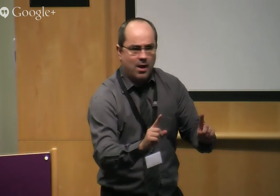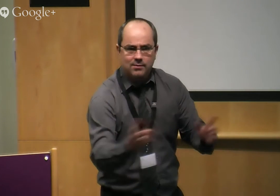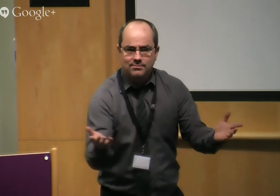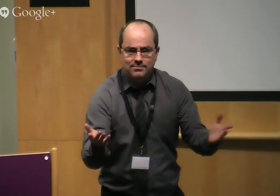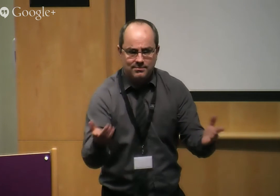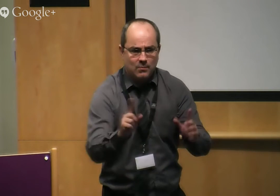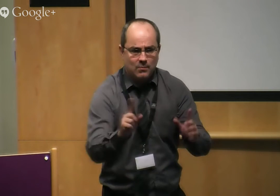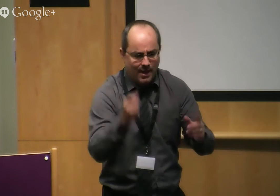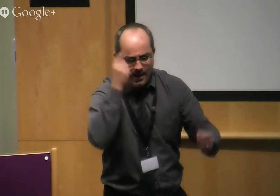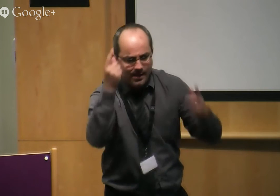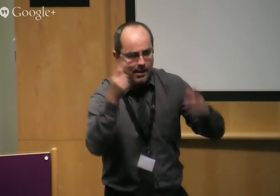are the resources?